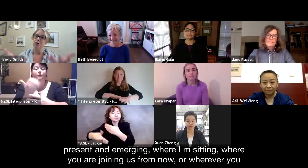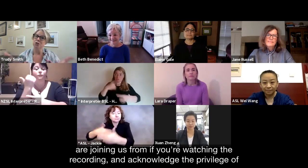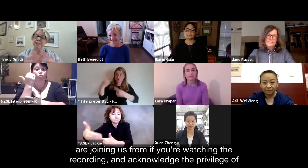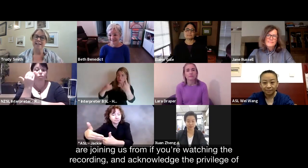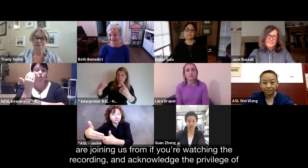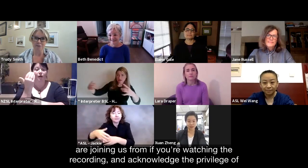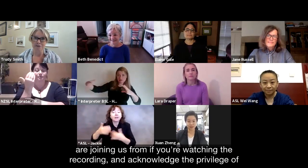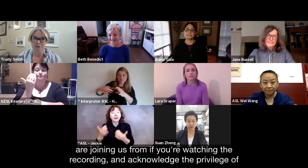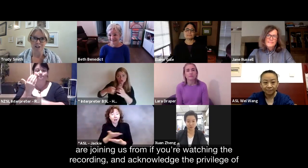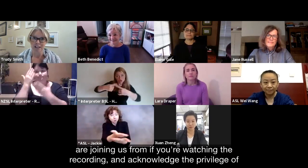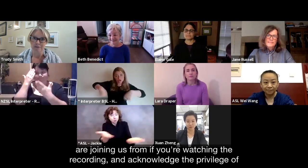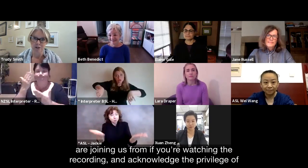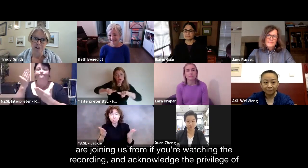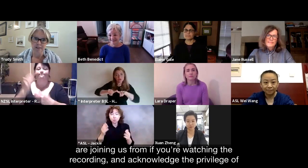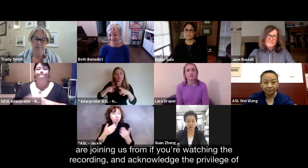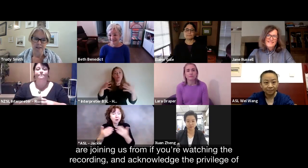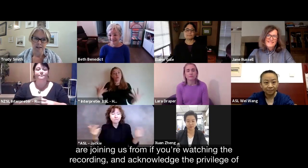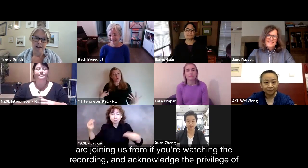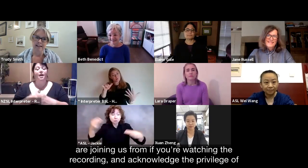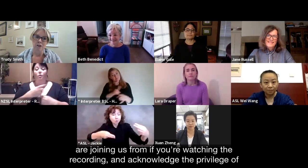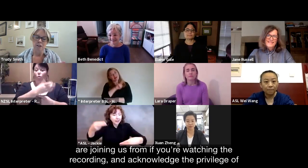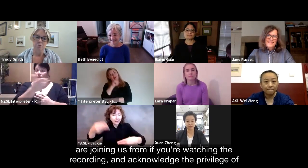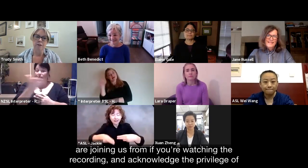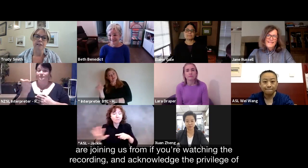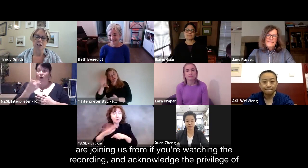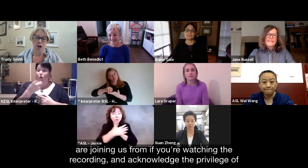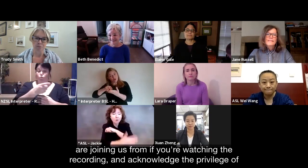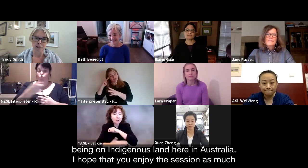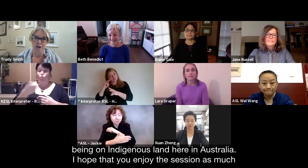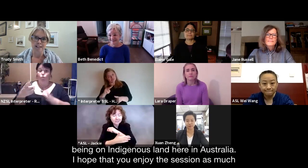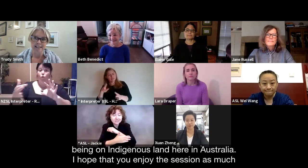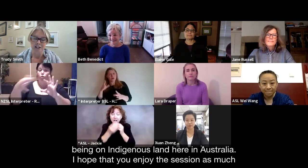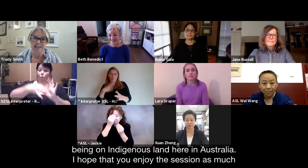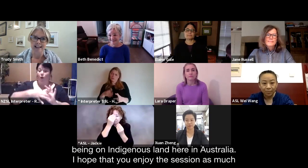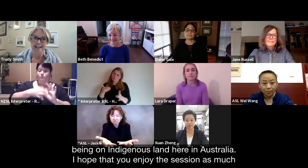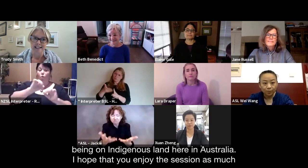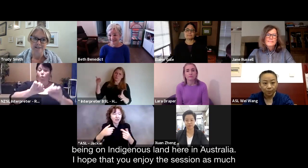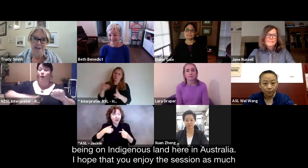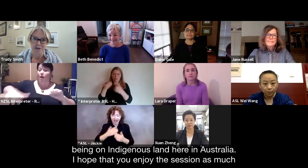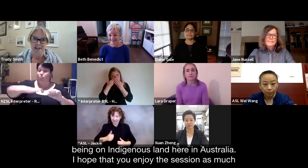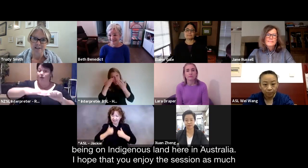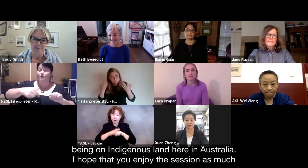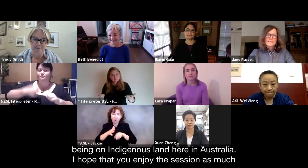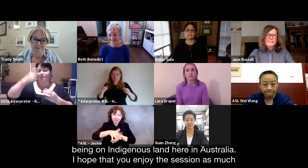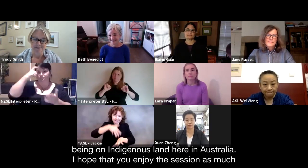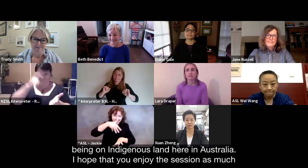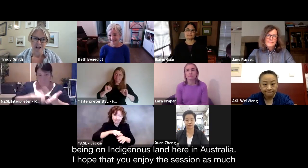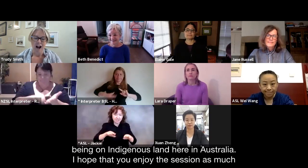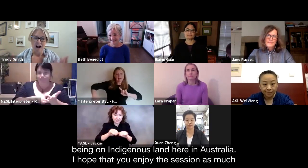or wherever you're joining us from if you're watching the recording, and acknowledge the privilege of being on Indigenous land here in Australia.